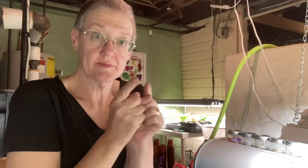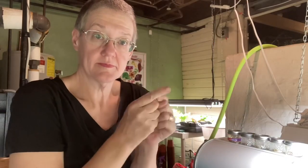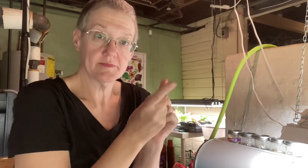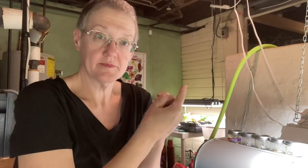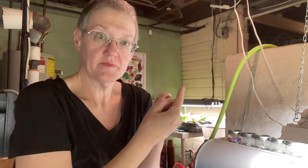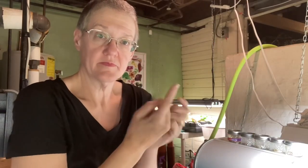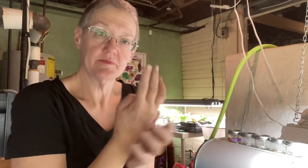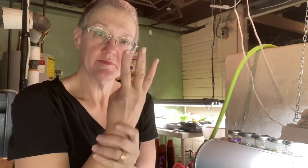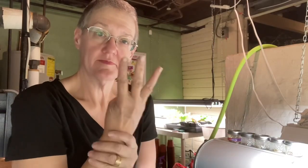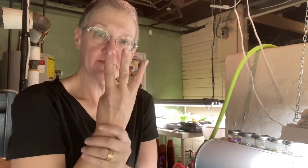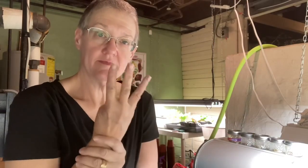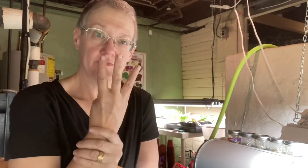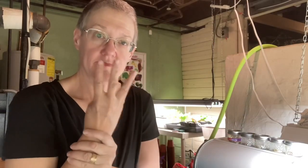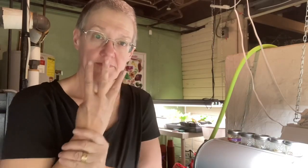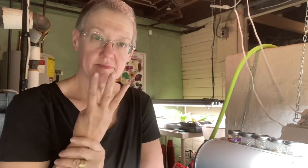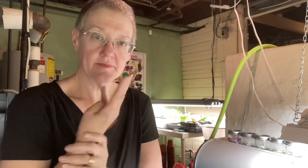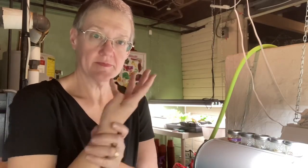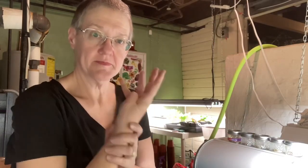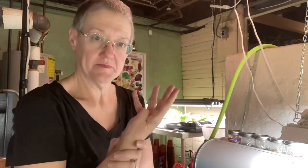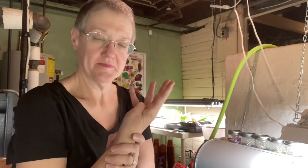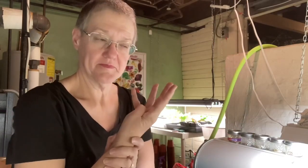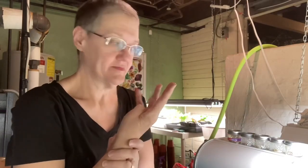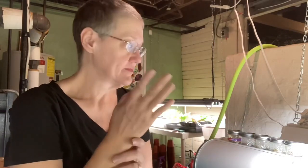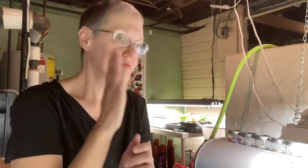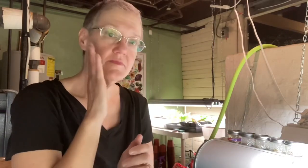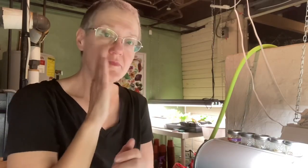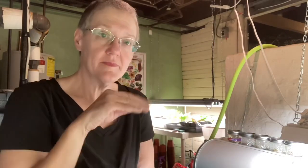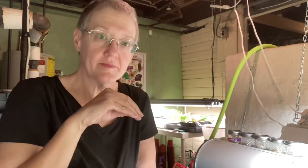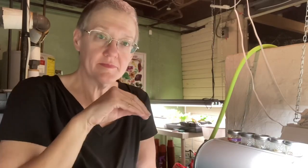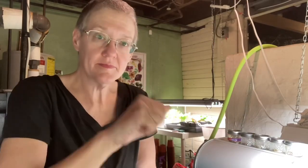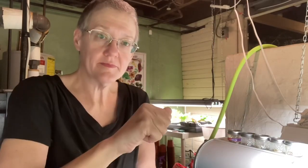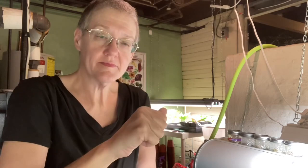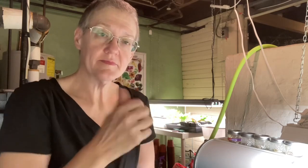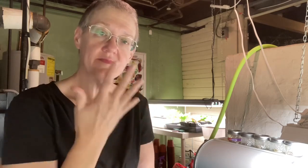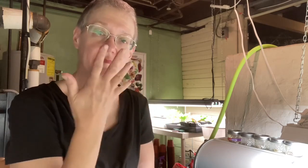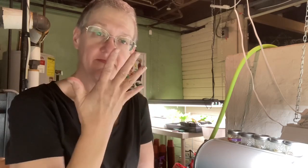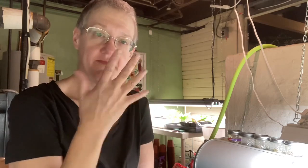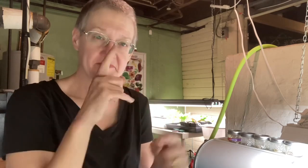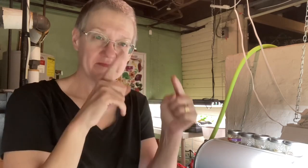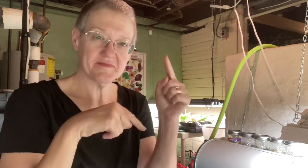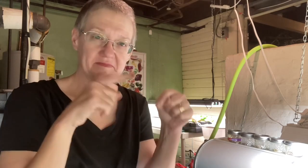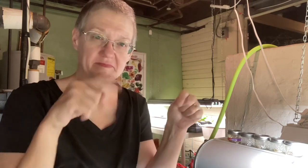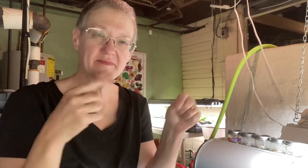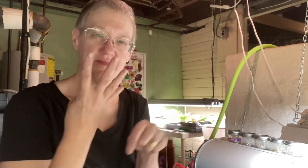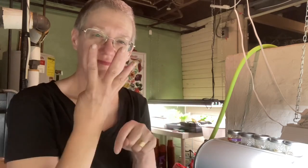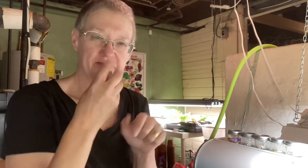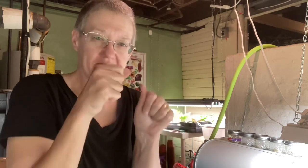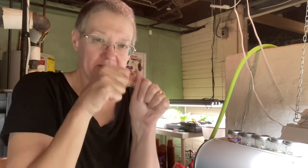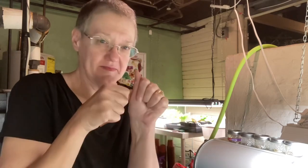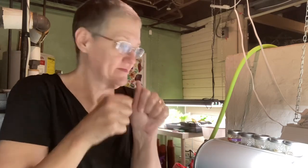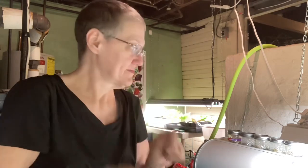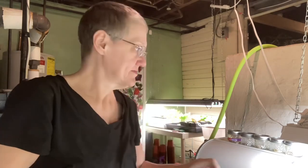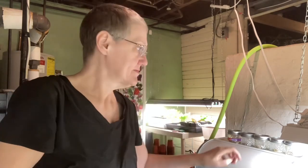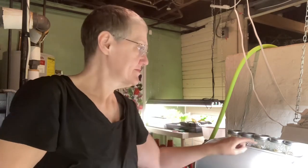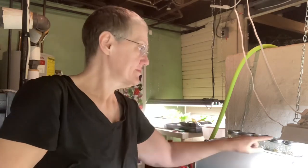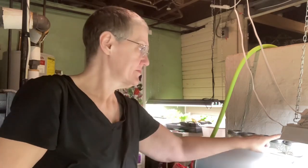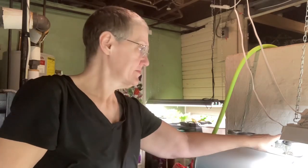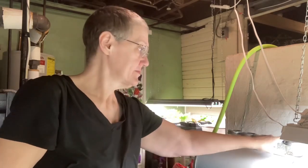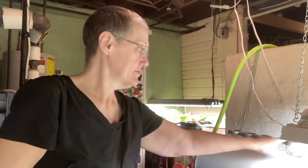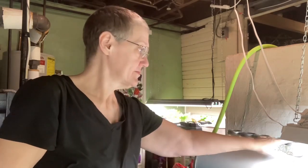blocks, 5 rows of 4. And I'm going to plant 5 varieties of lettuce, 4